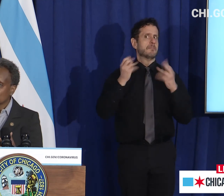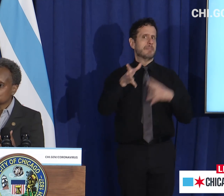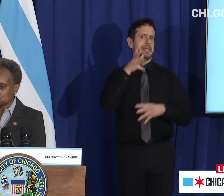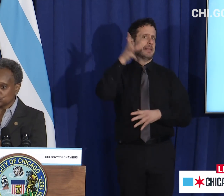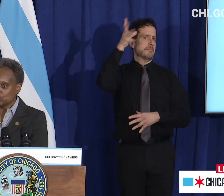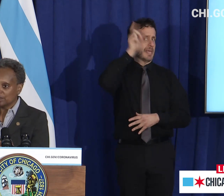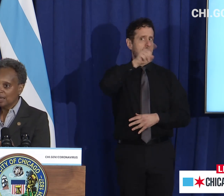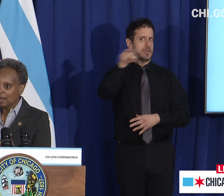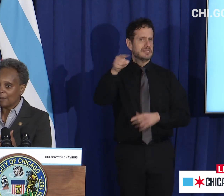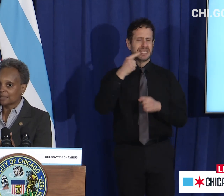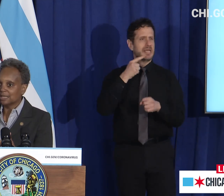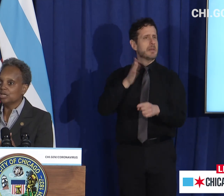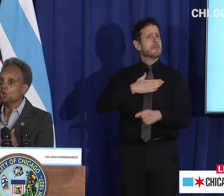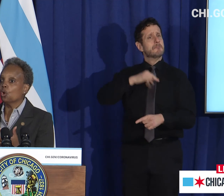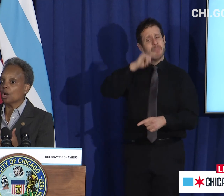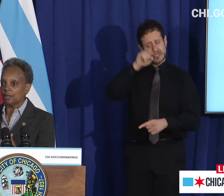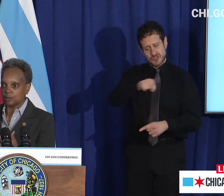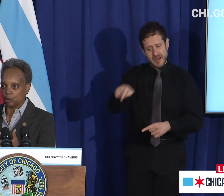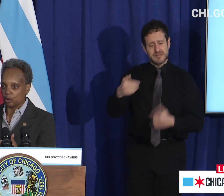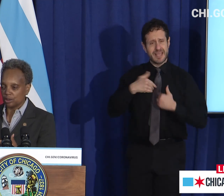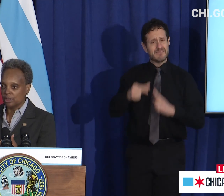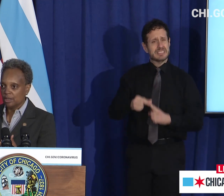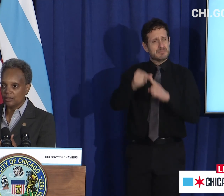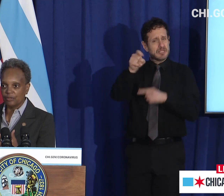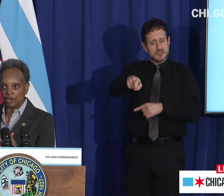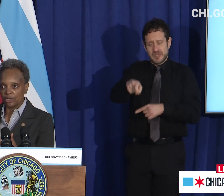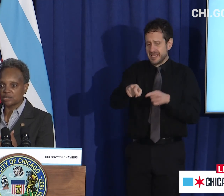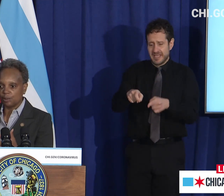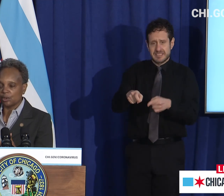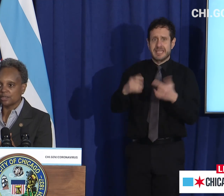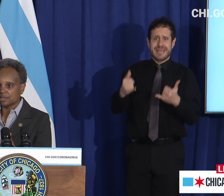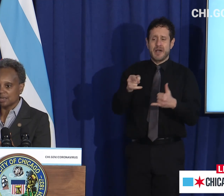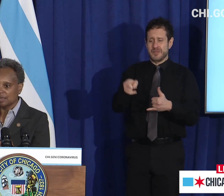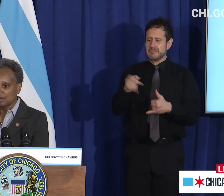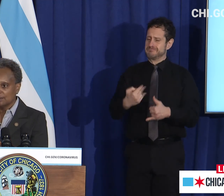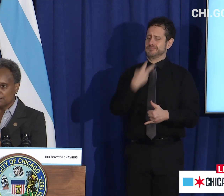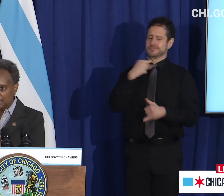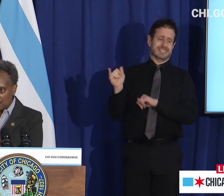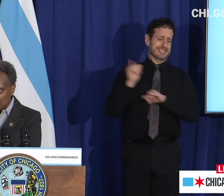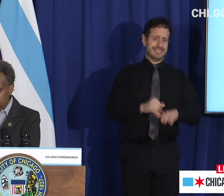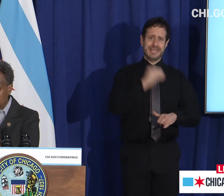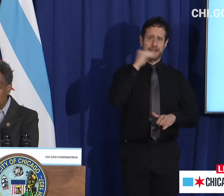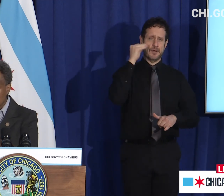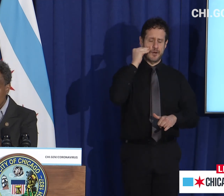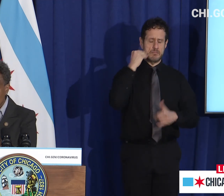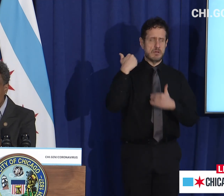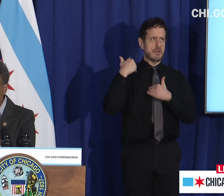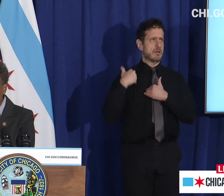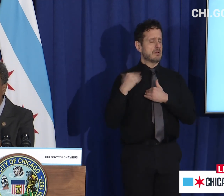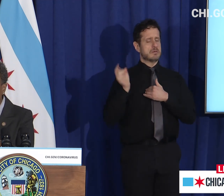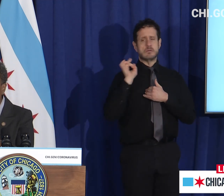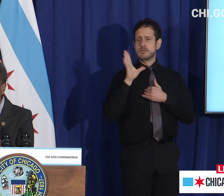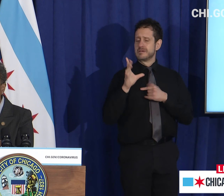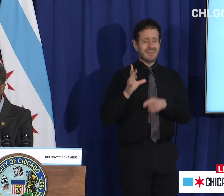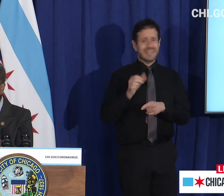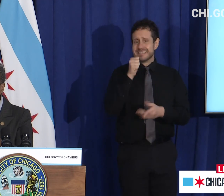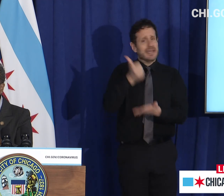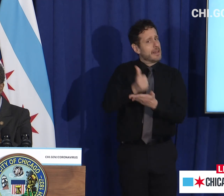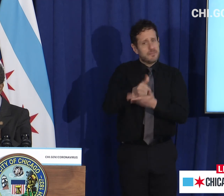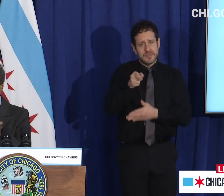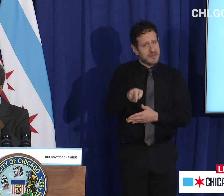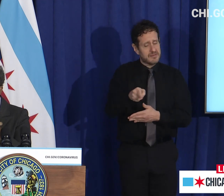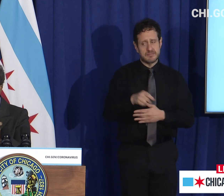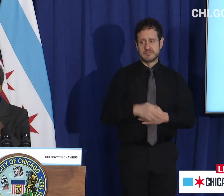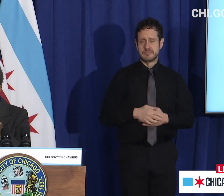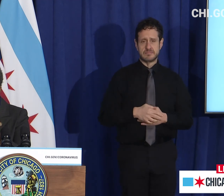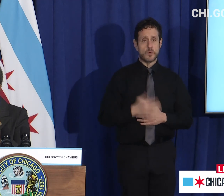of those children about the enormous burden that they're experiencing because of remote learning. So